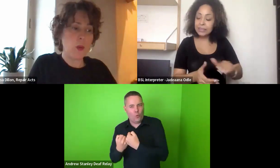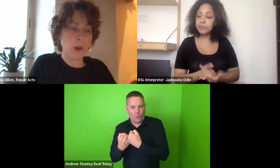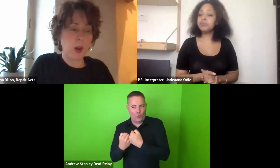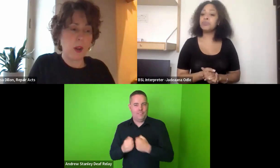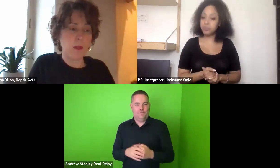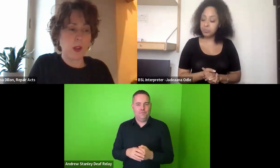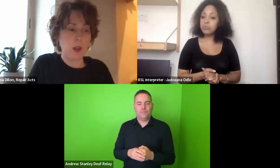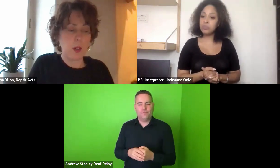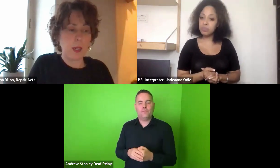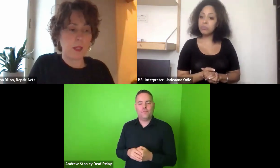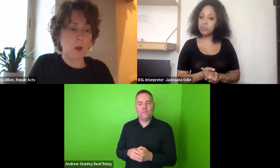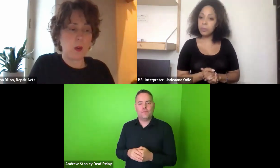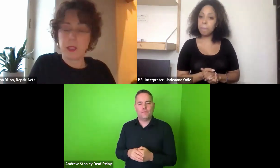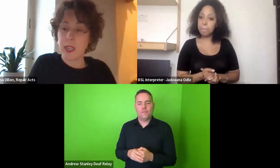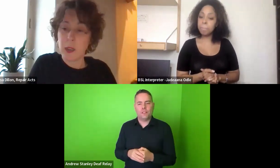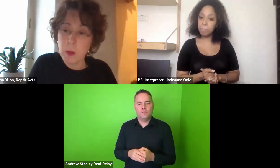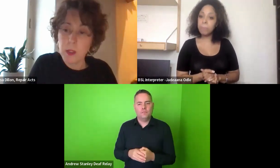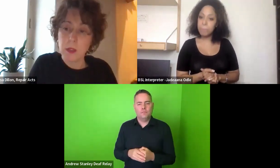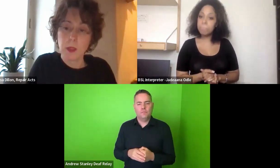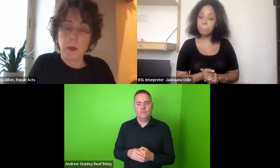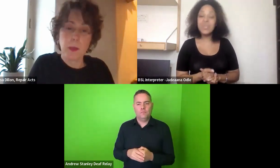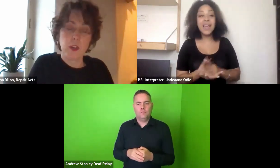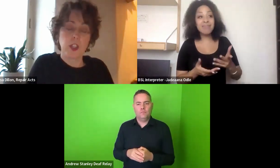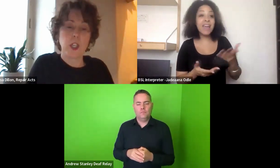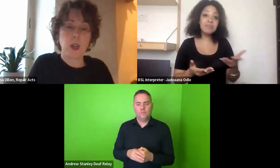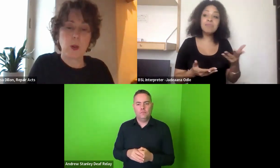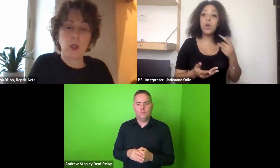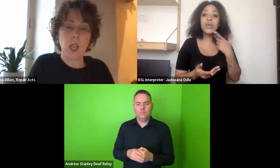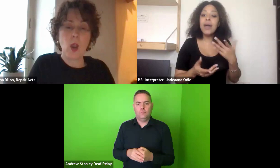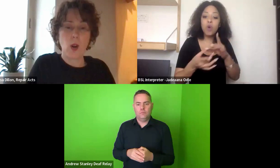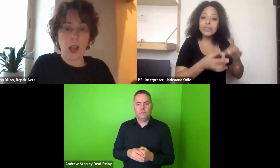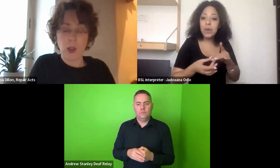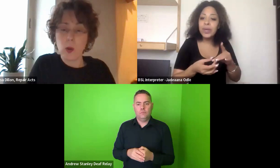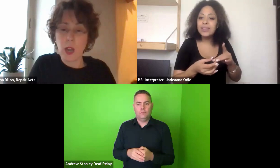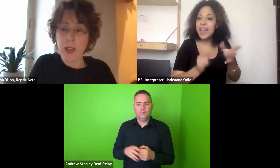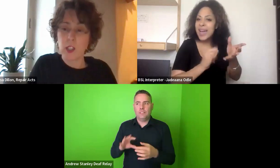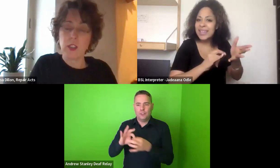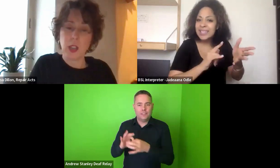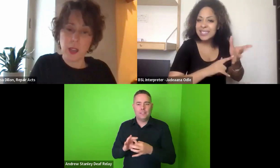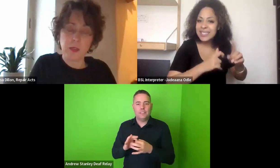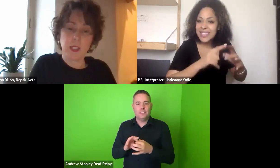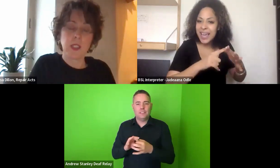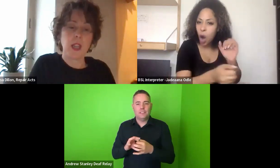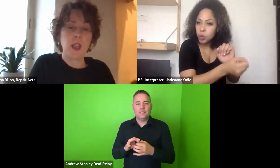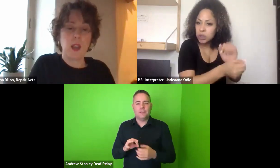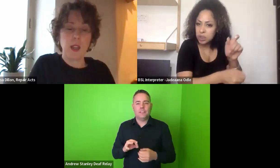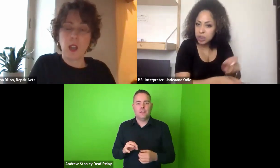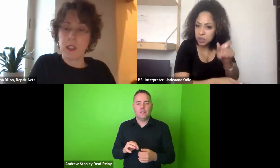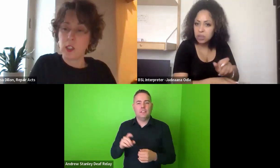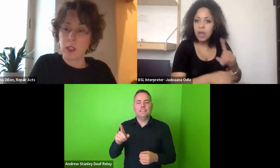then with a number of, let's call it stakeholders, what might be traditionally called, or local actors,